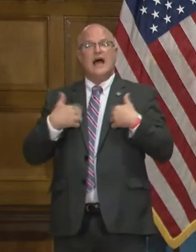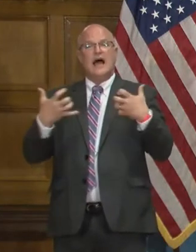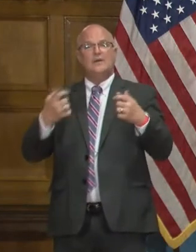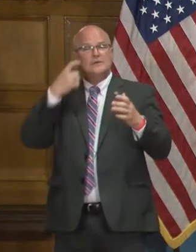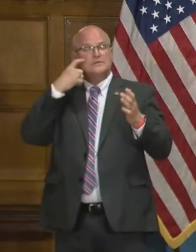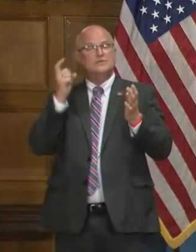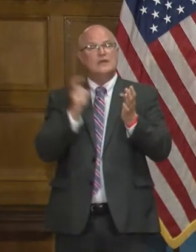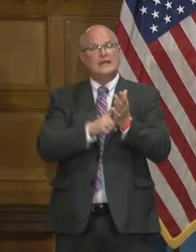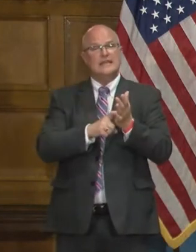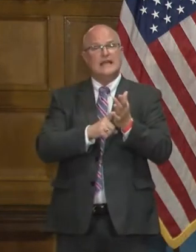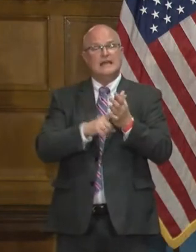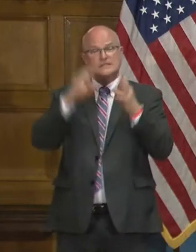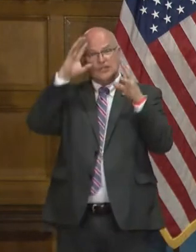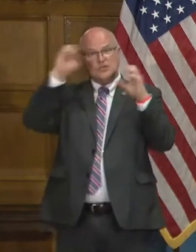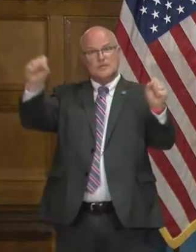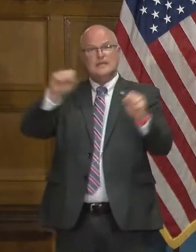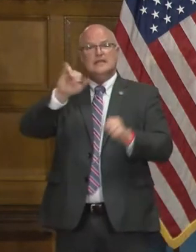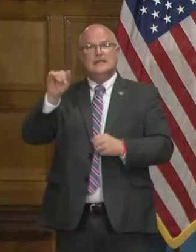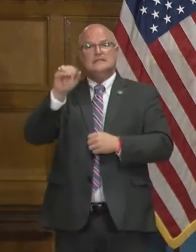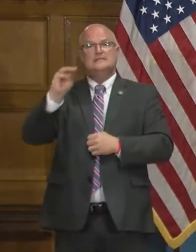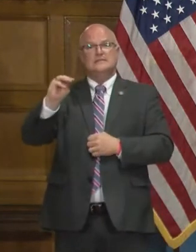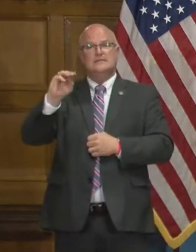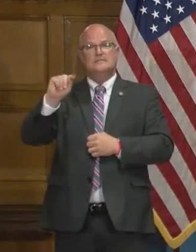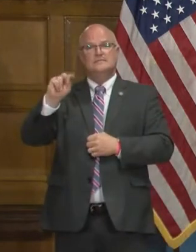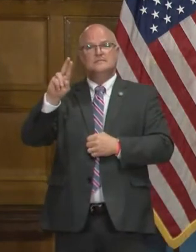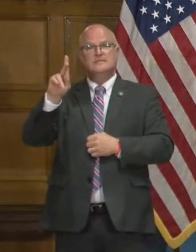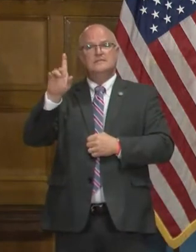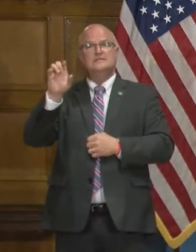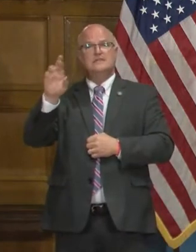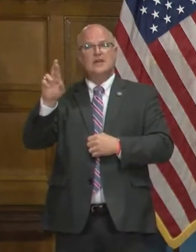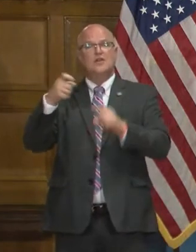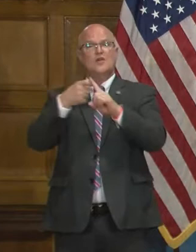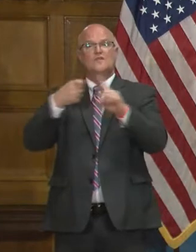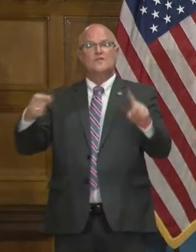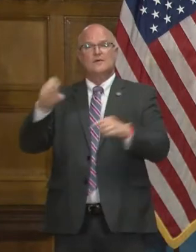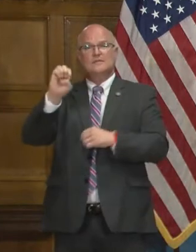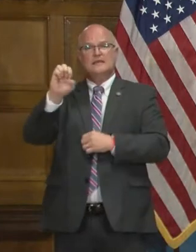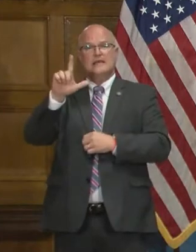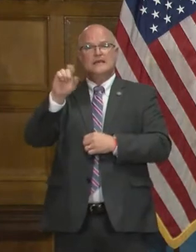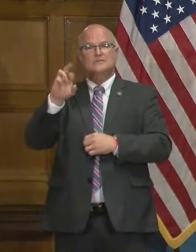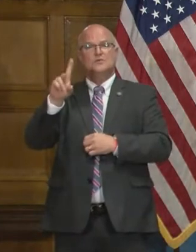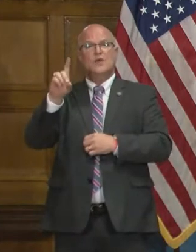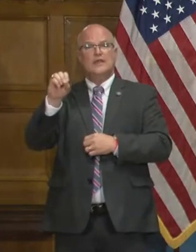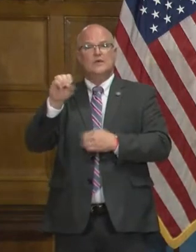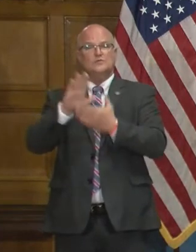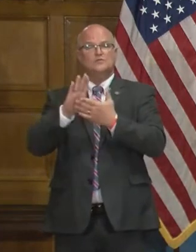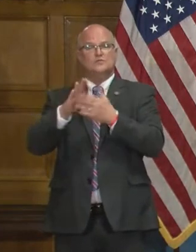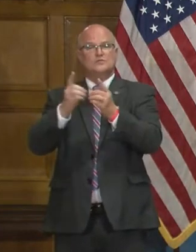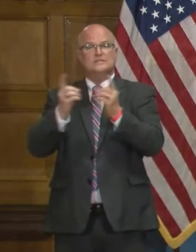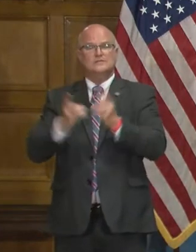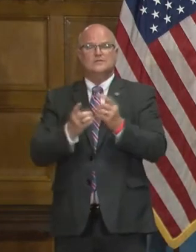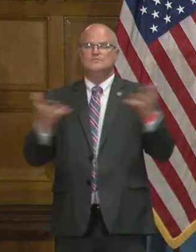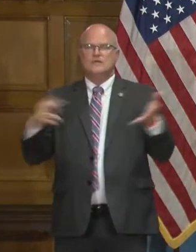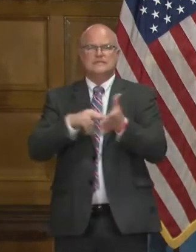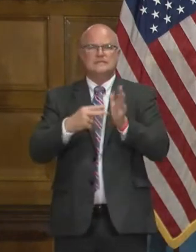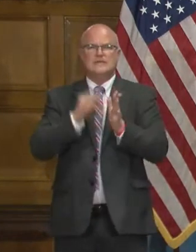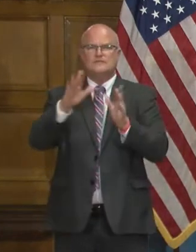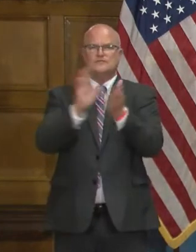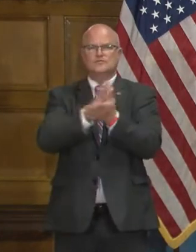to recognize Superintendent Jim Tucker from the El Dorado School District to talk about what it means for his school